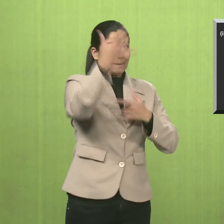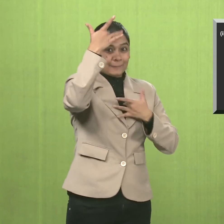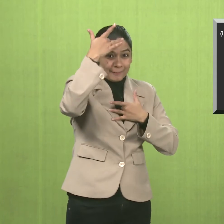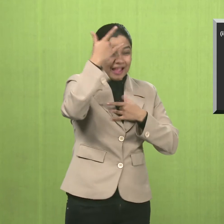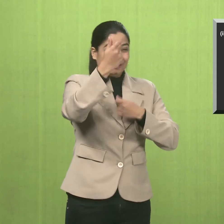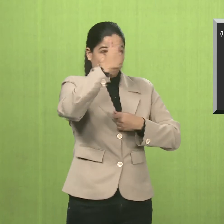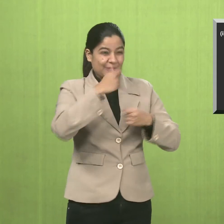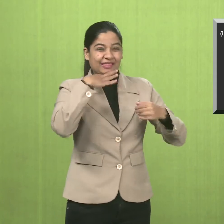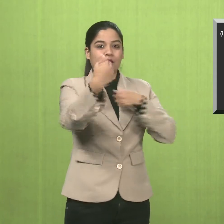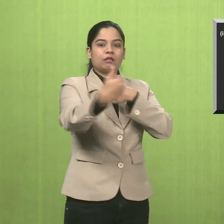bad.